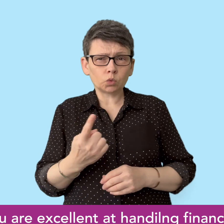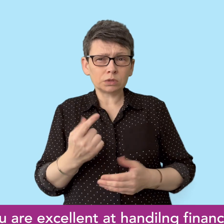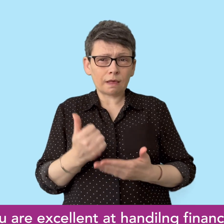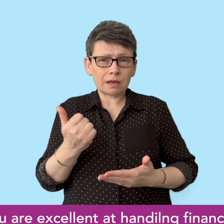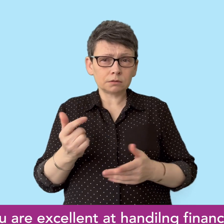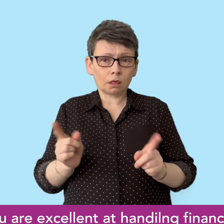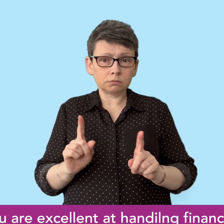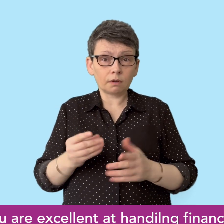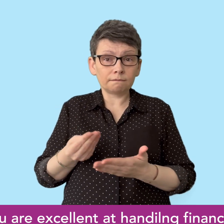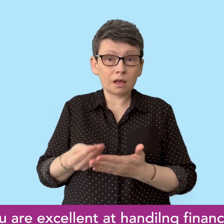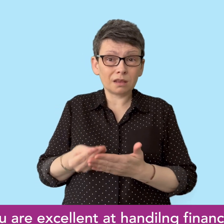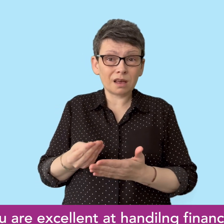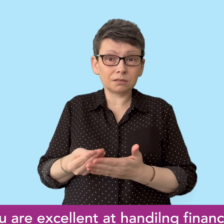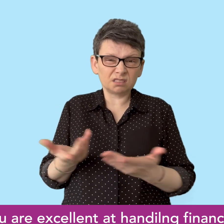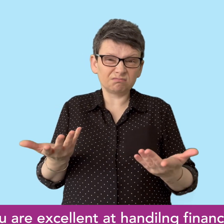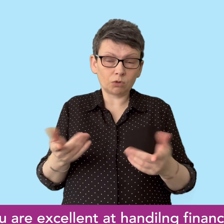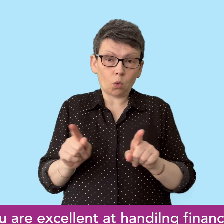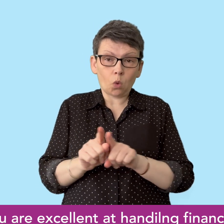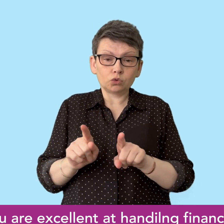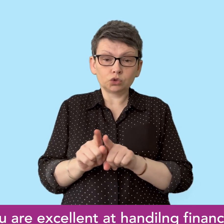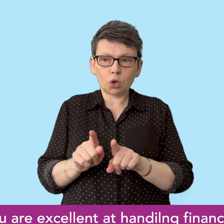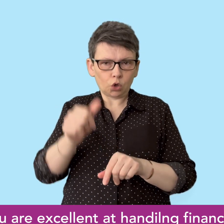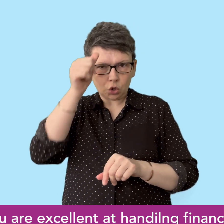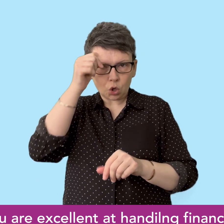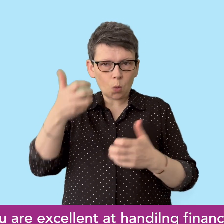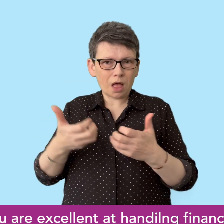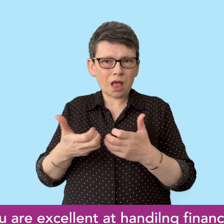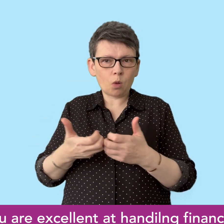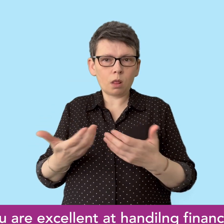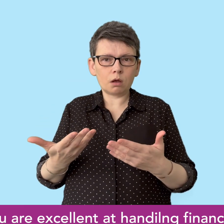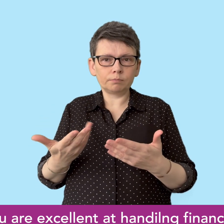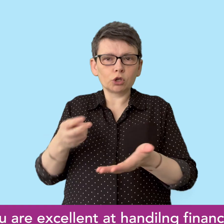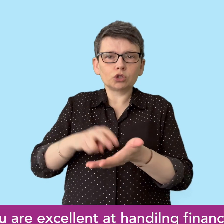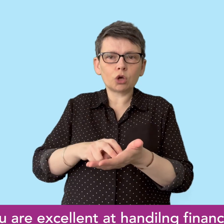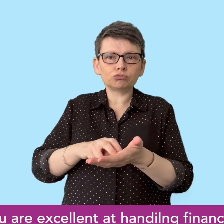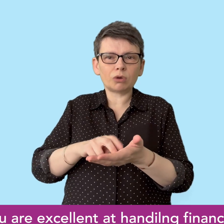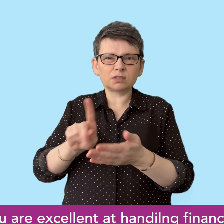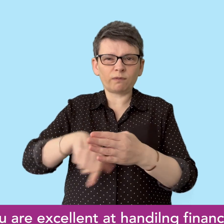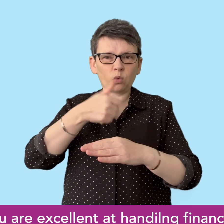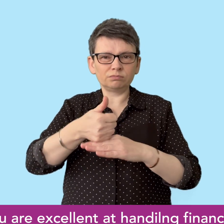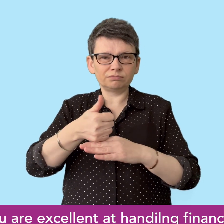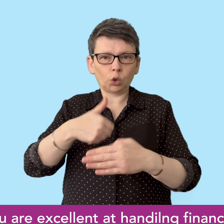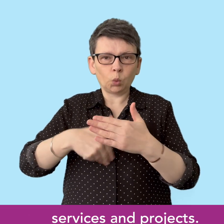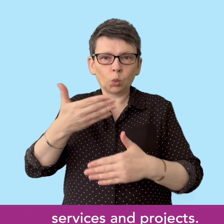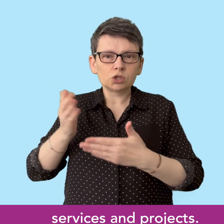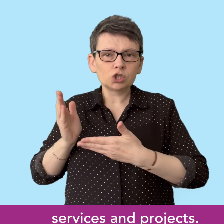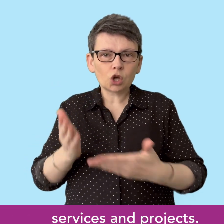You are excellent at handling finances and you understand contracts for setting up new services